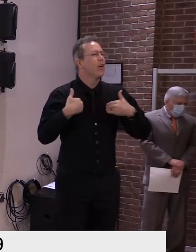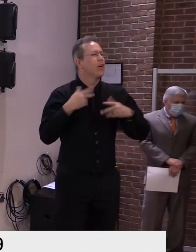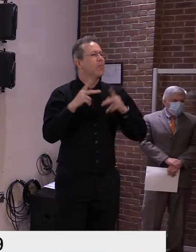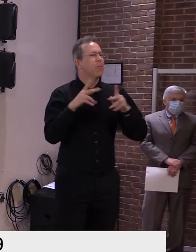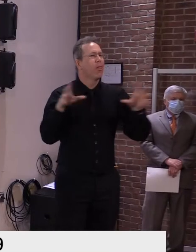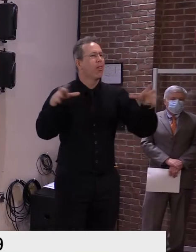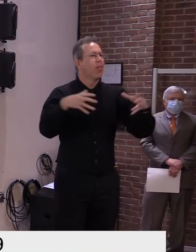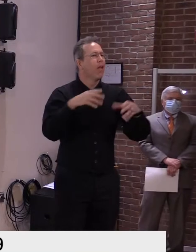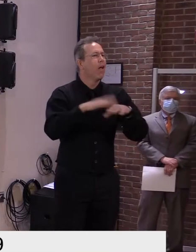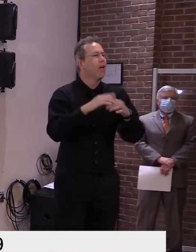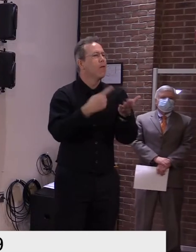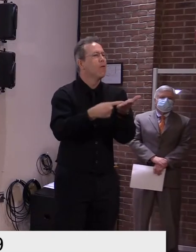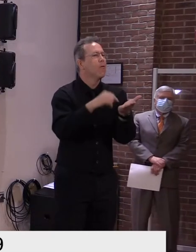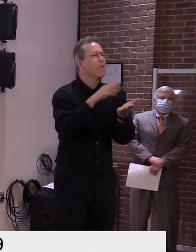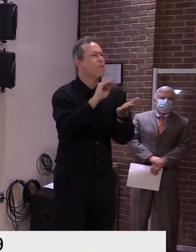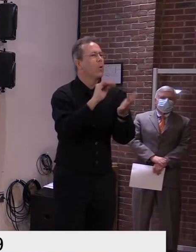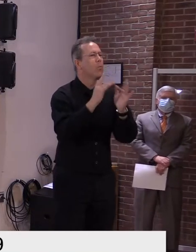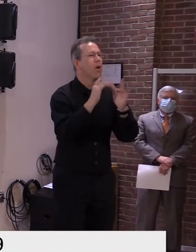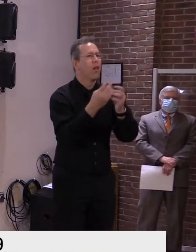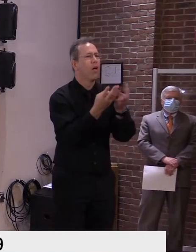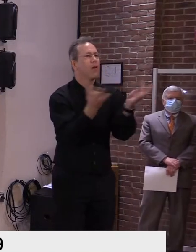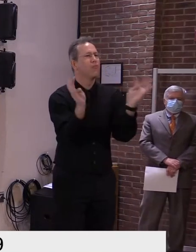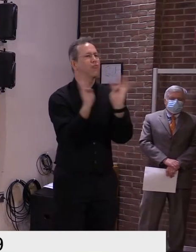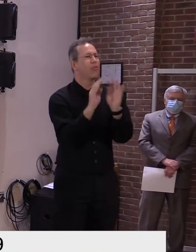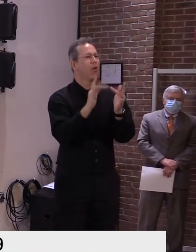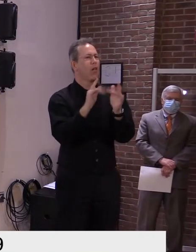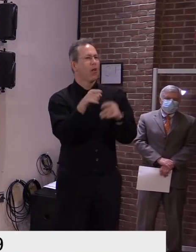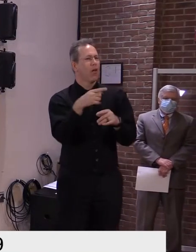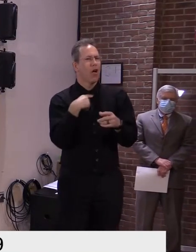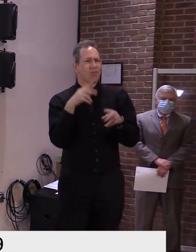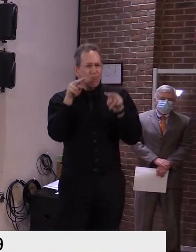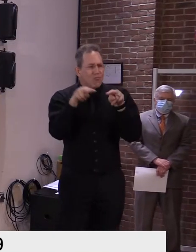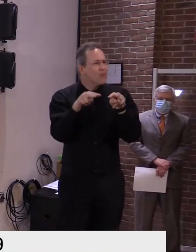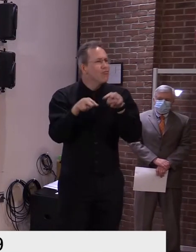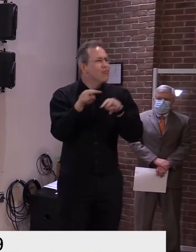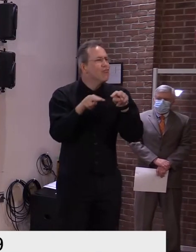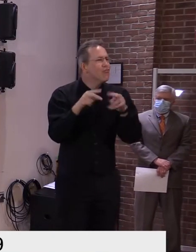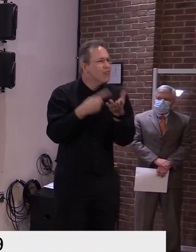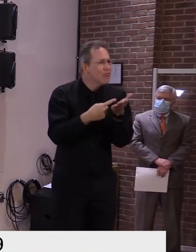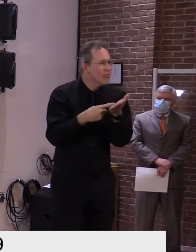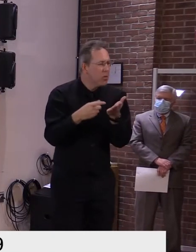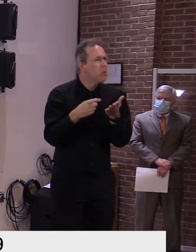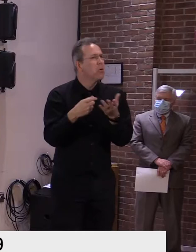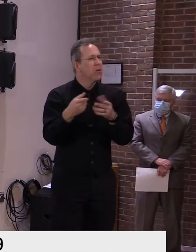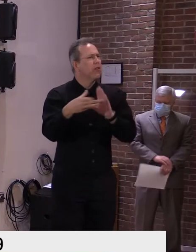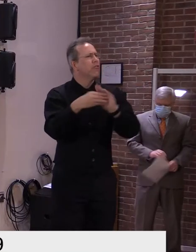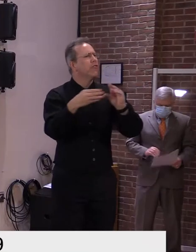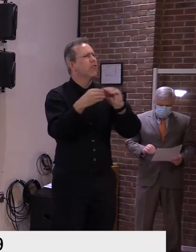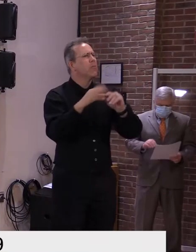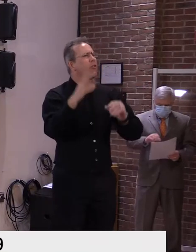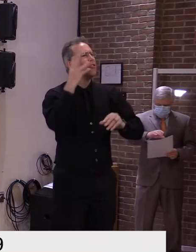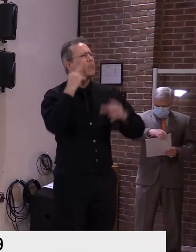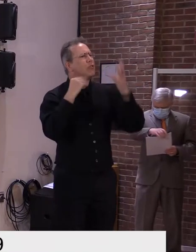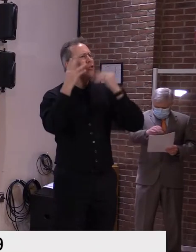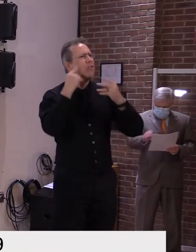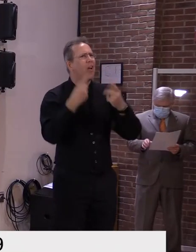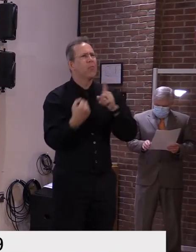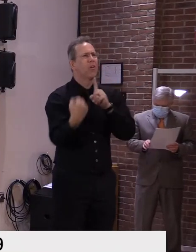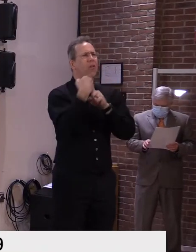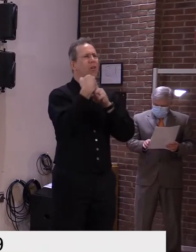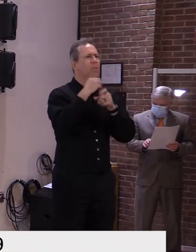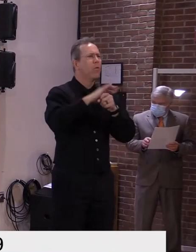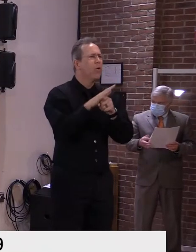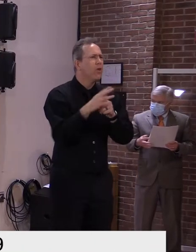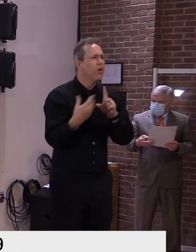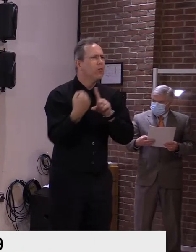the impacts the pandemic has had on them and their lives. This event was hosted by Vermont After